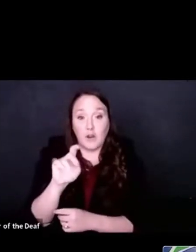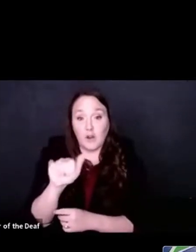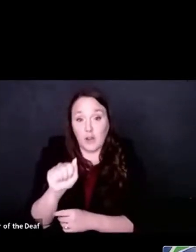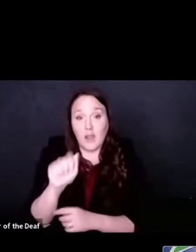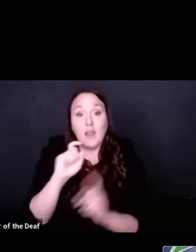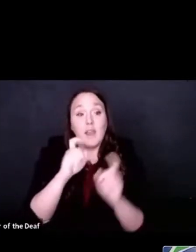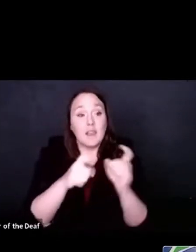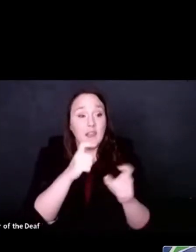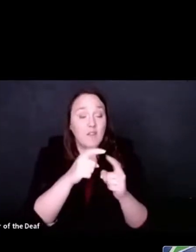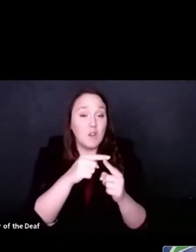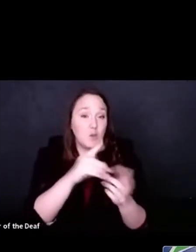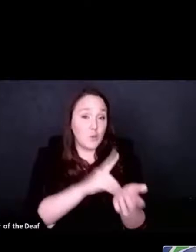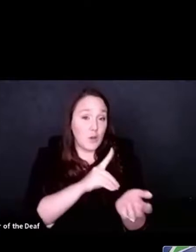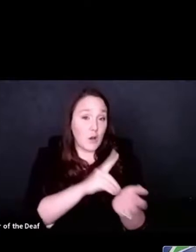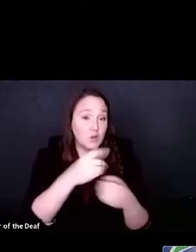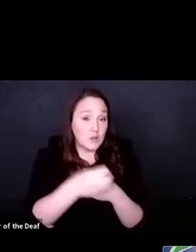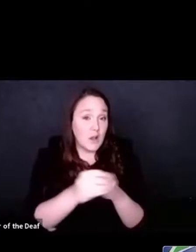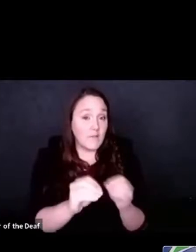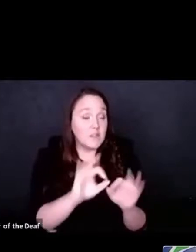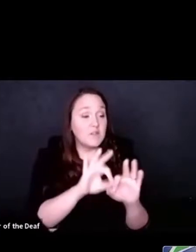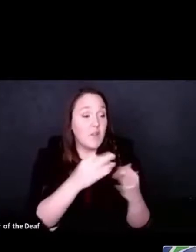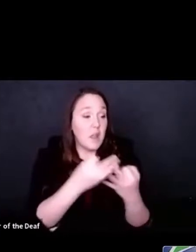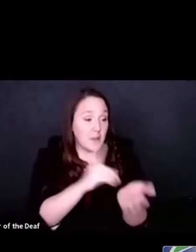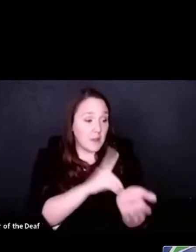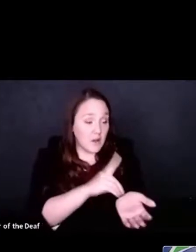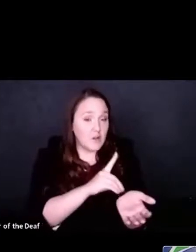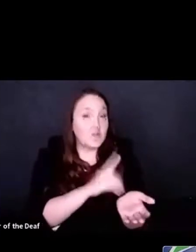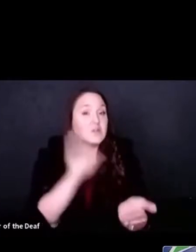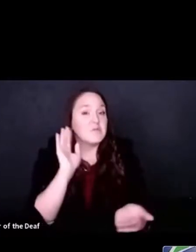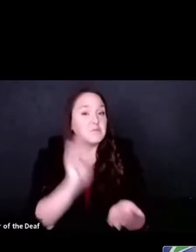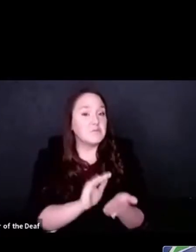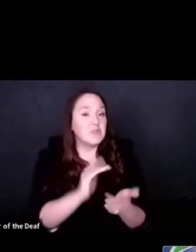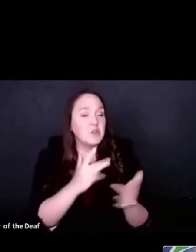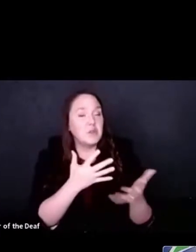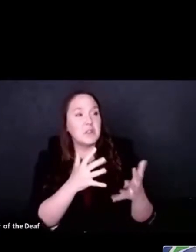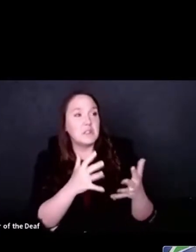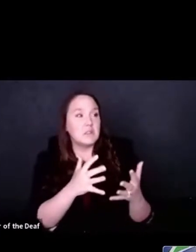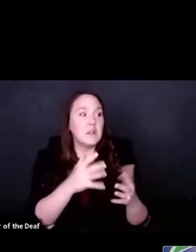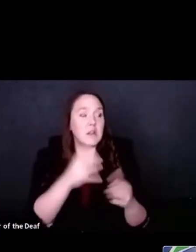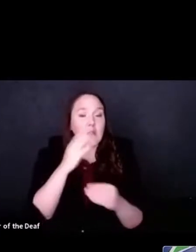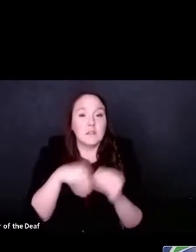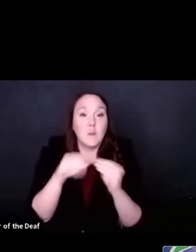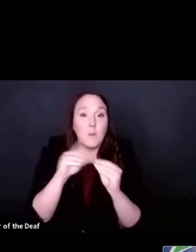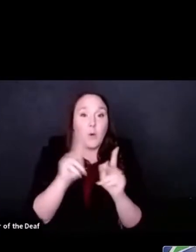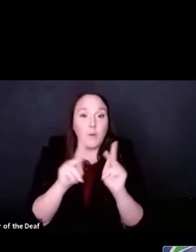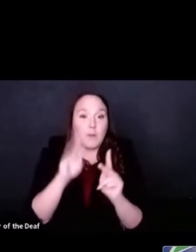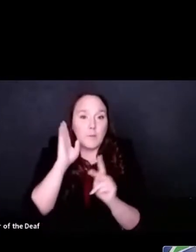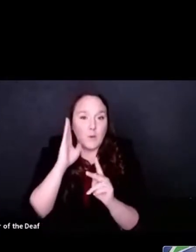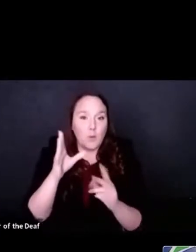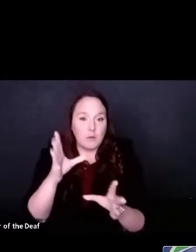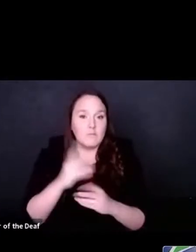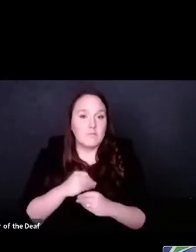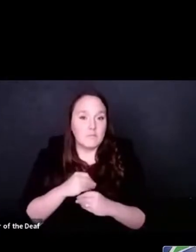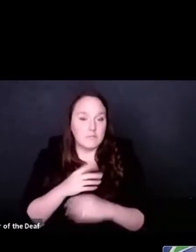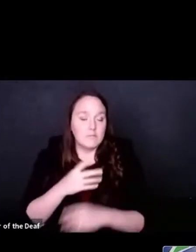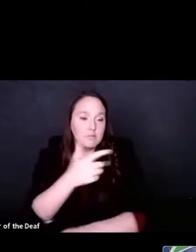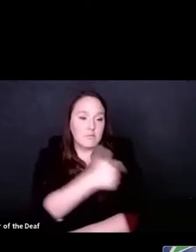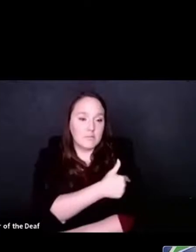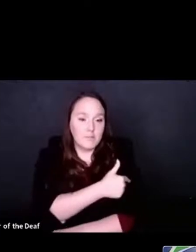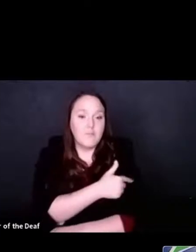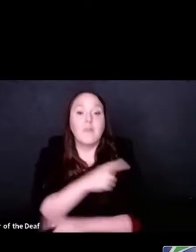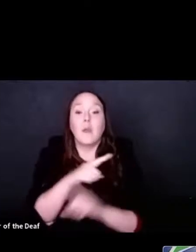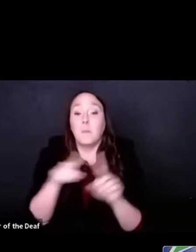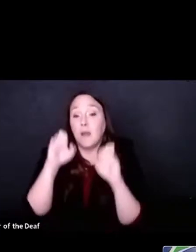sites may decrease the hesitancy and increase the uptake in vaccination. But I think education and trust